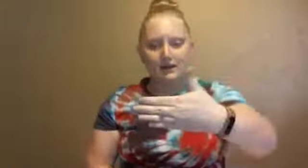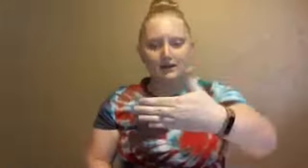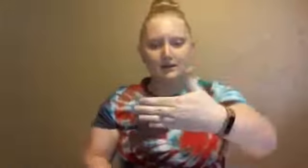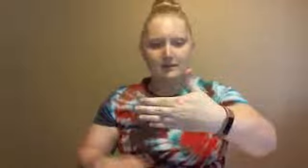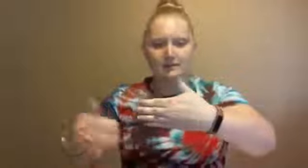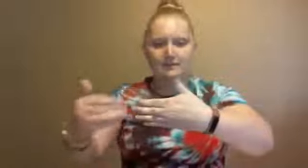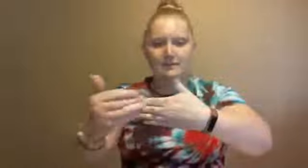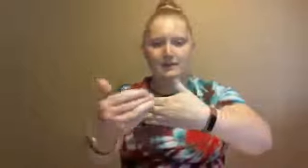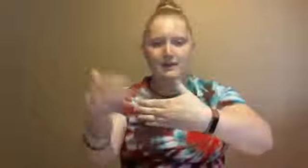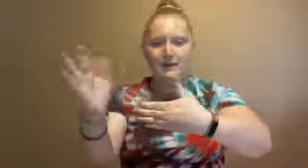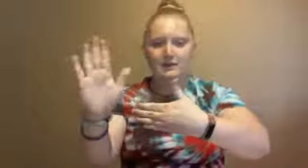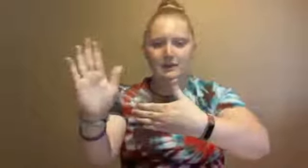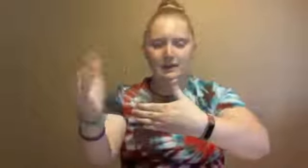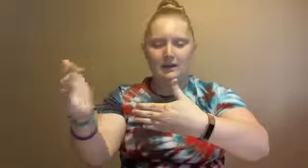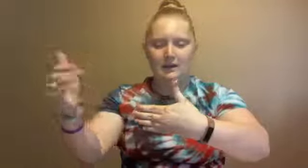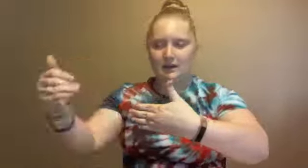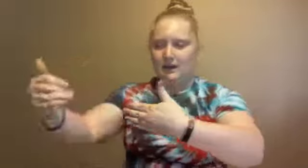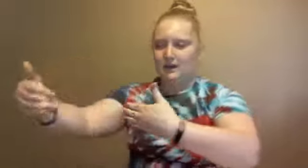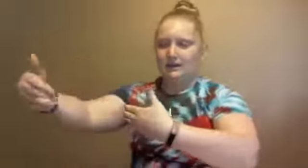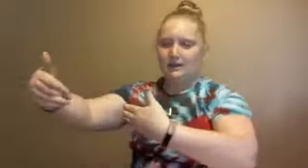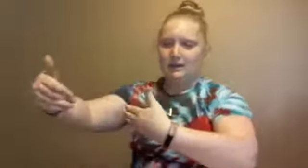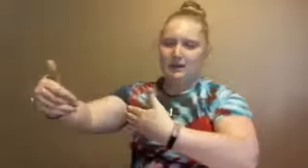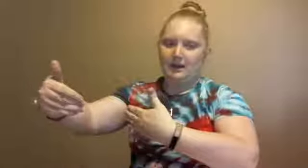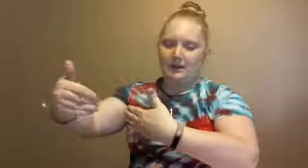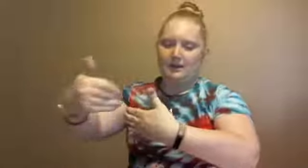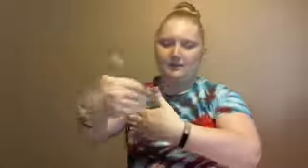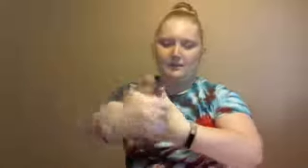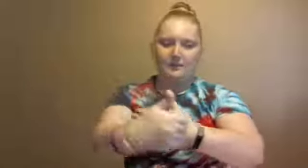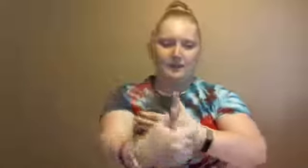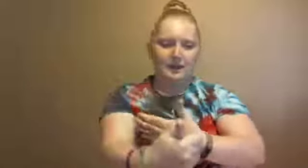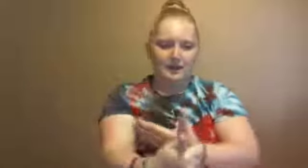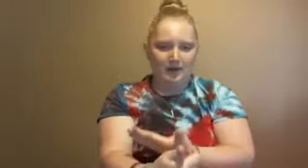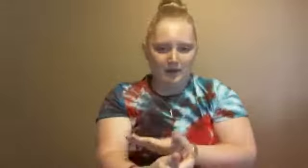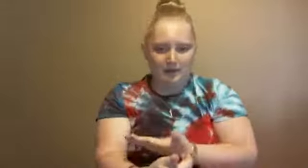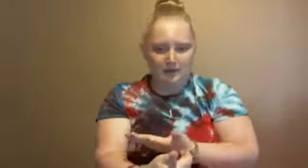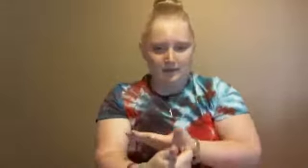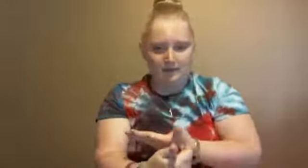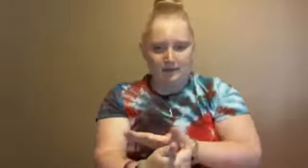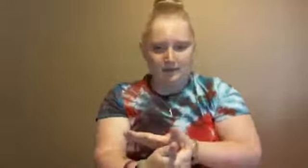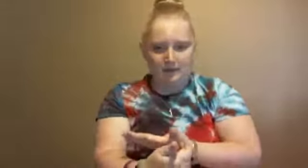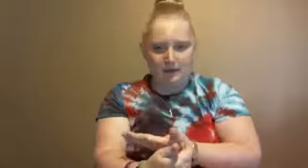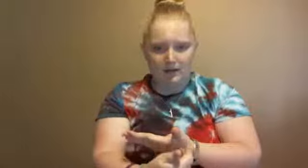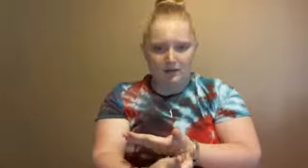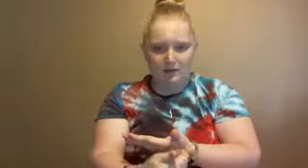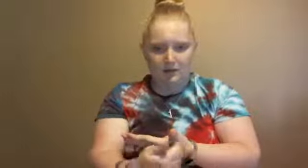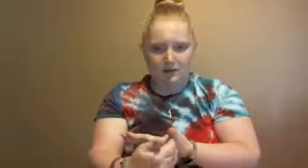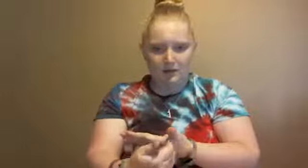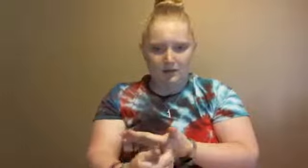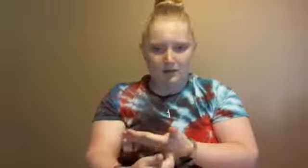hand and you take your other hand and kind of like that. And you just go